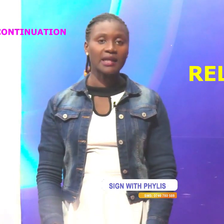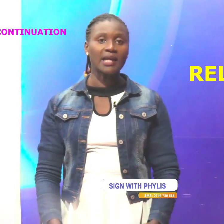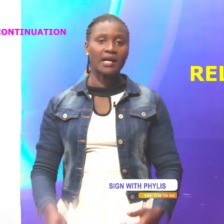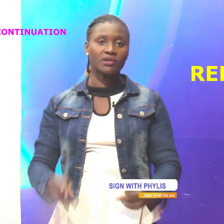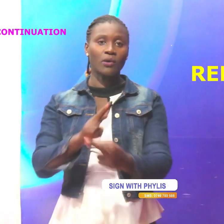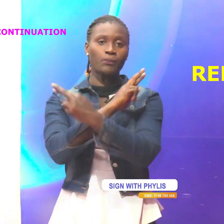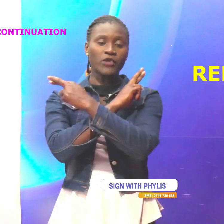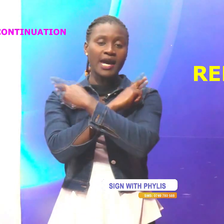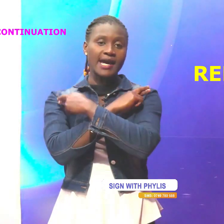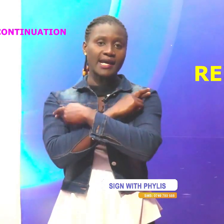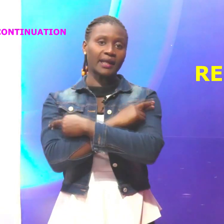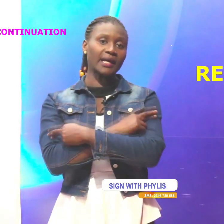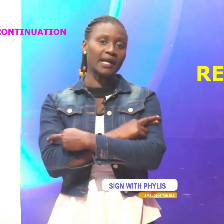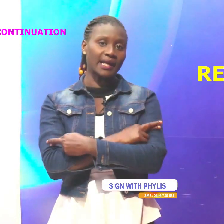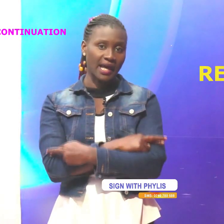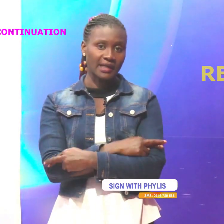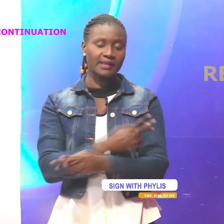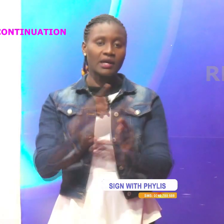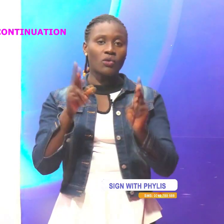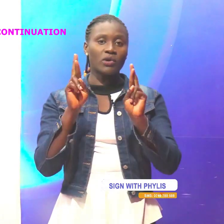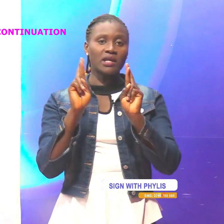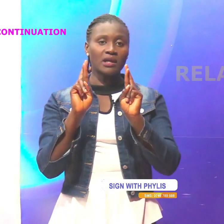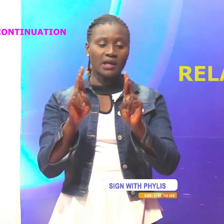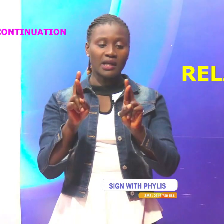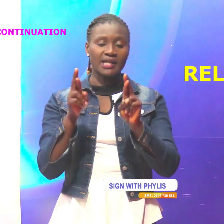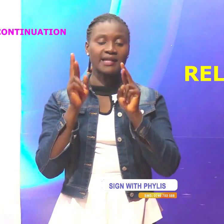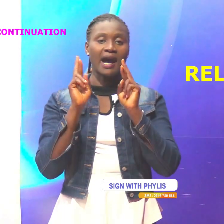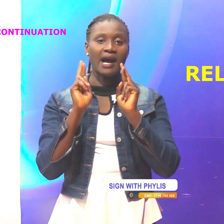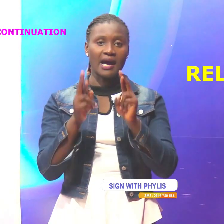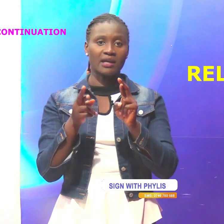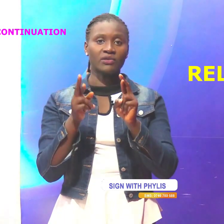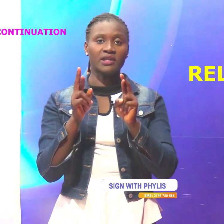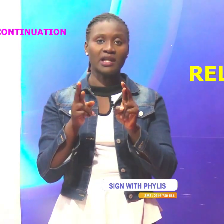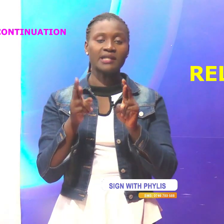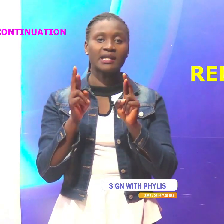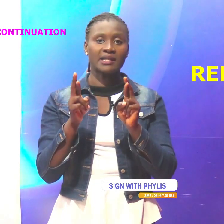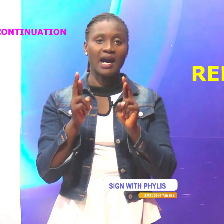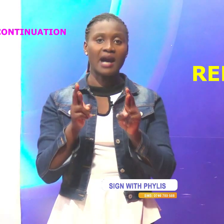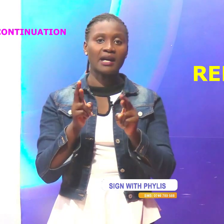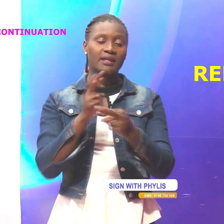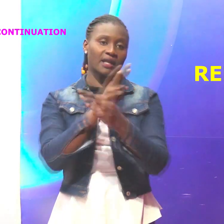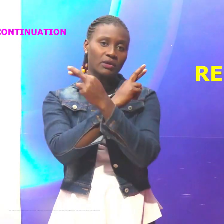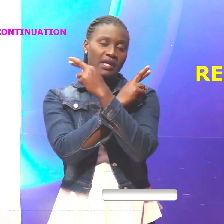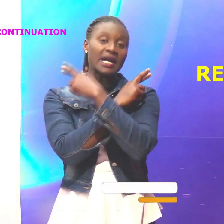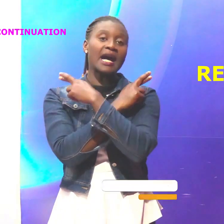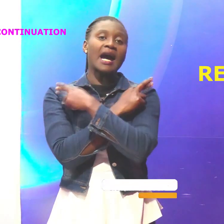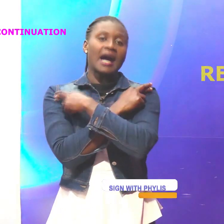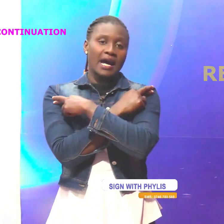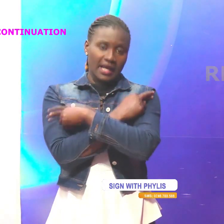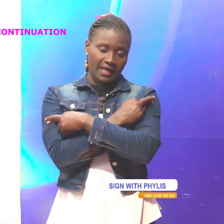So relax with letter R. You initialize letter R and then you make like this.